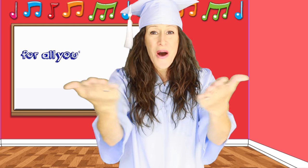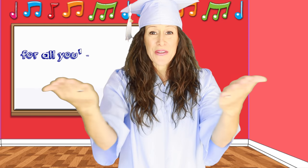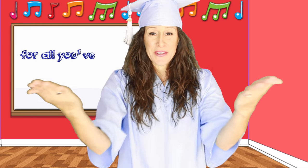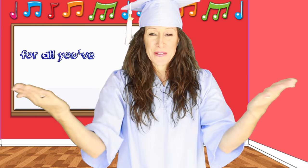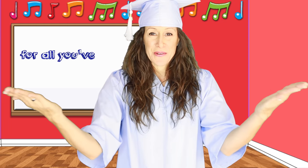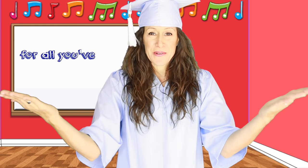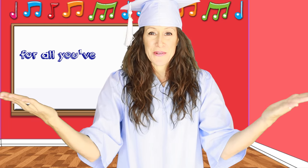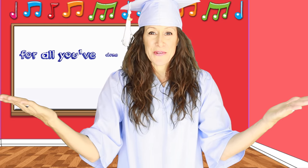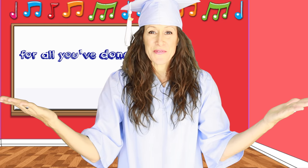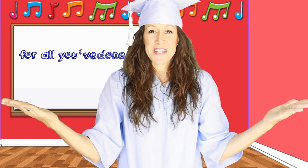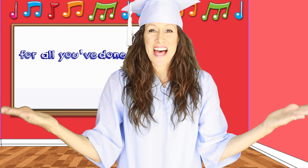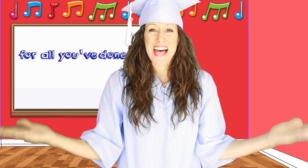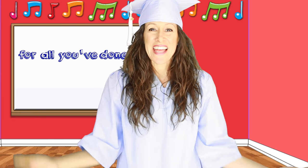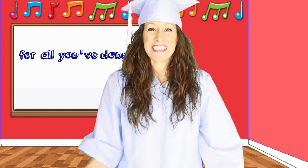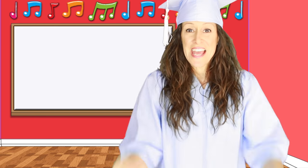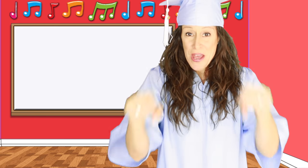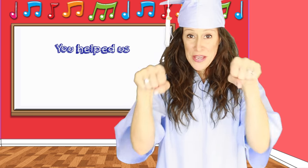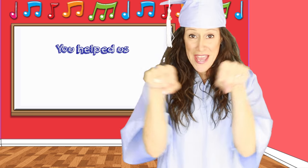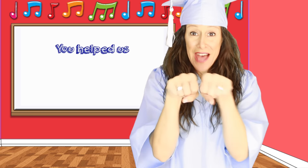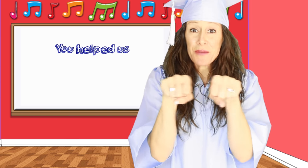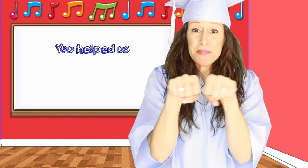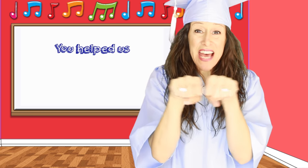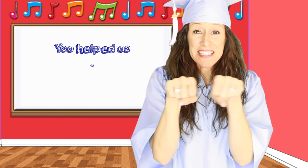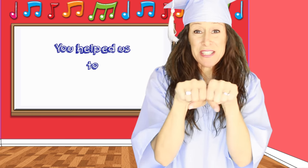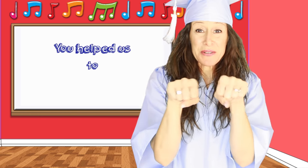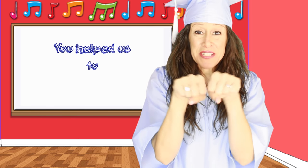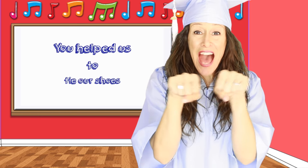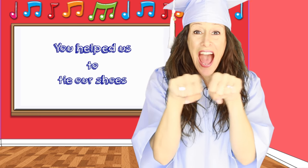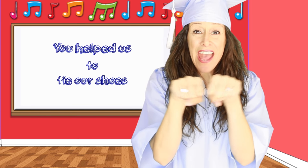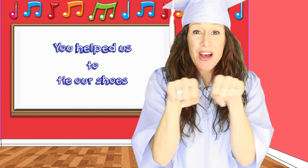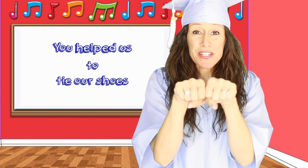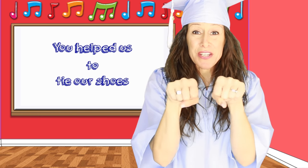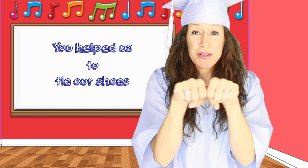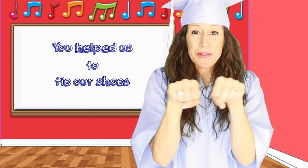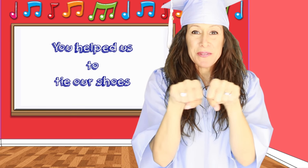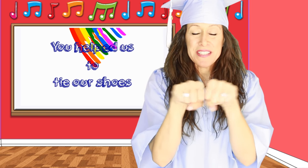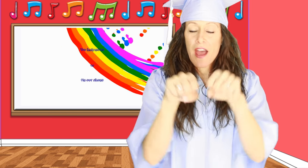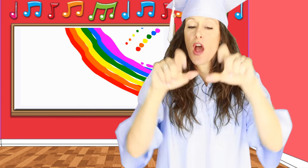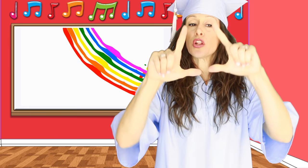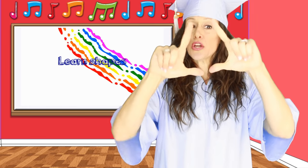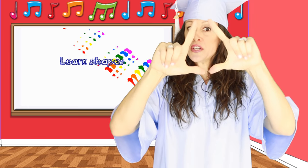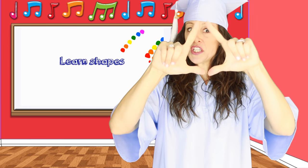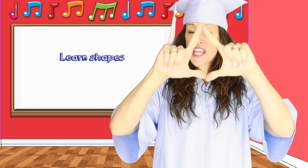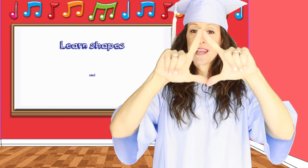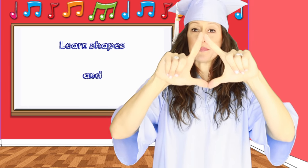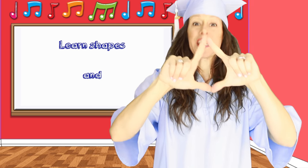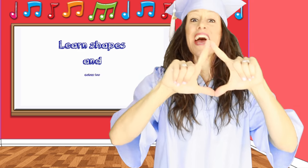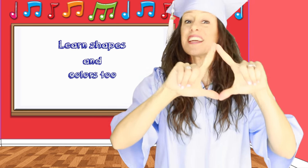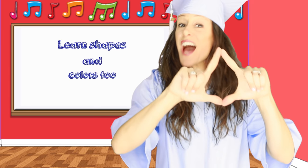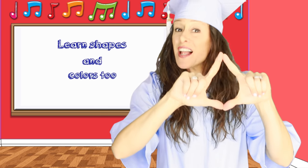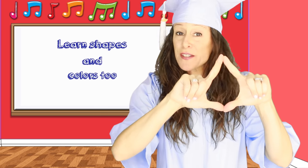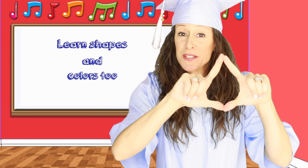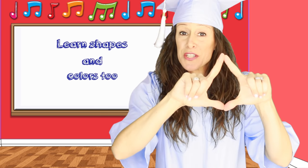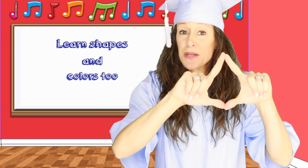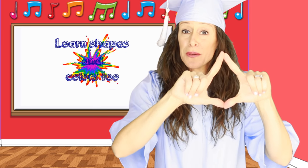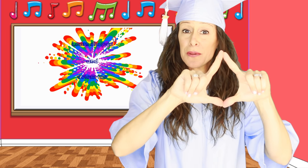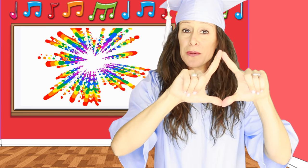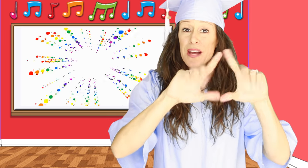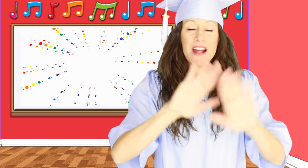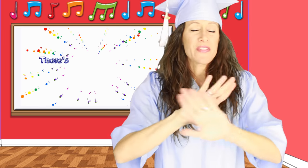all you've done. You helped us to tie our shoes, learn shapes and colors too. There's